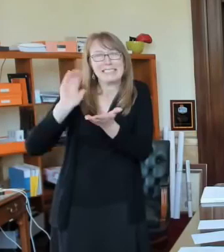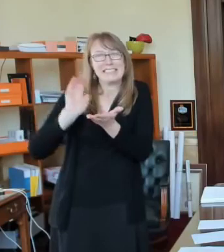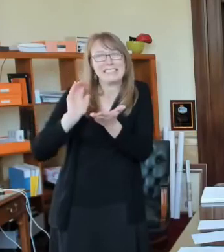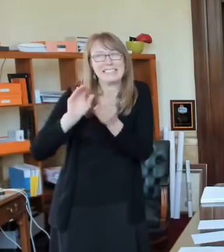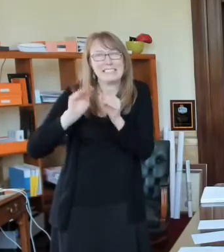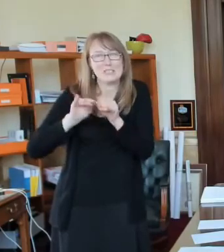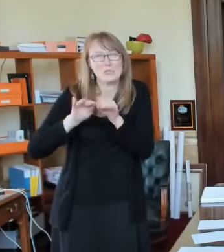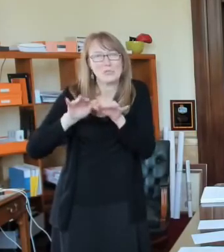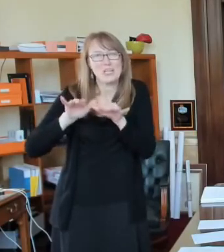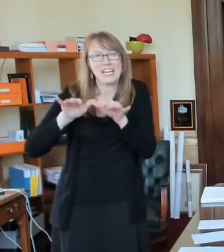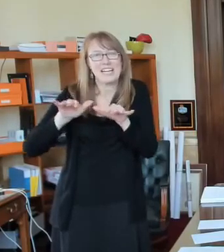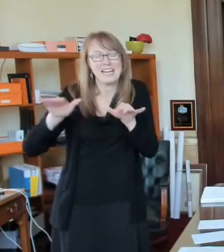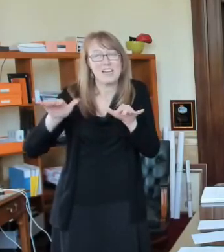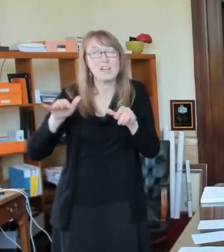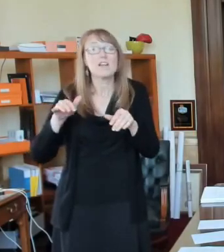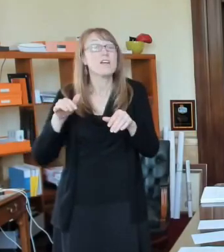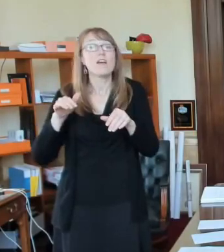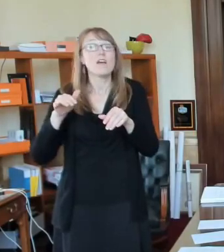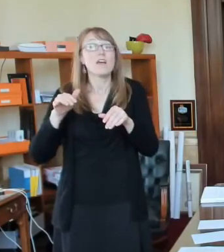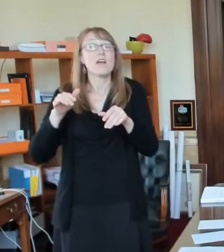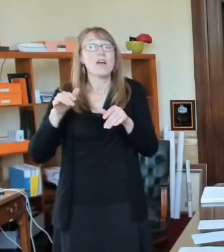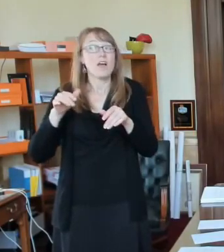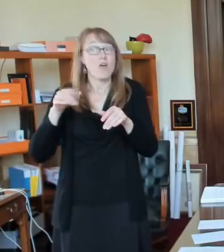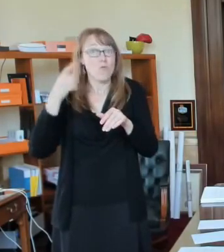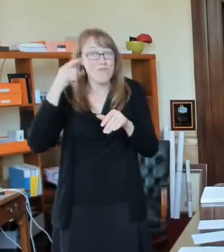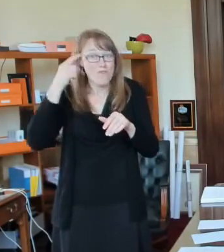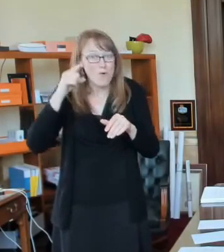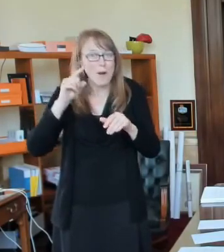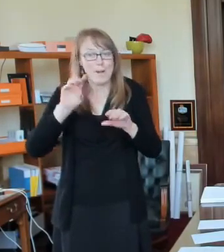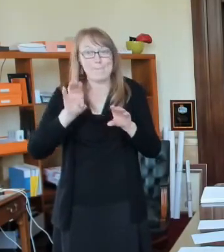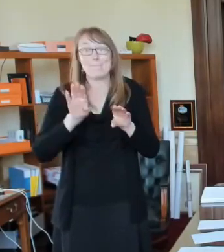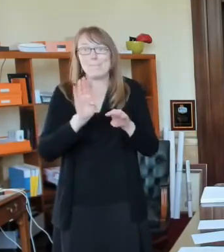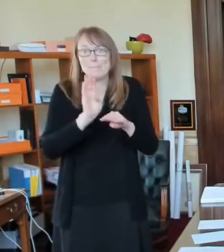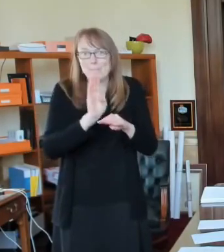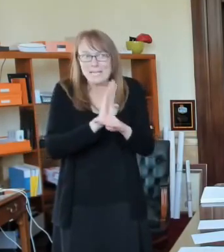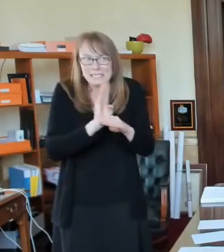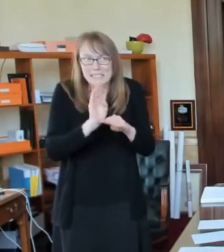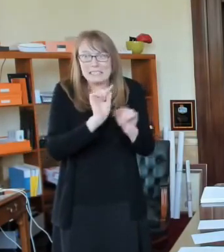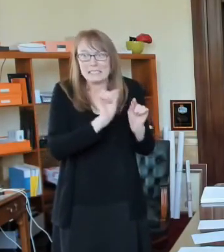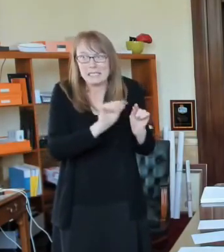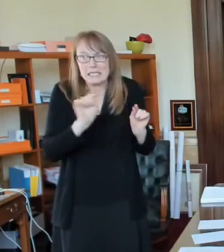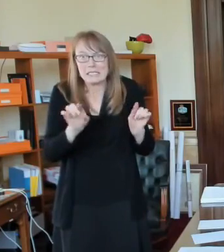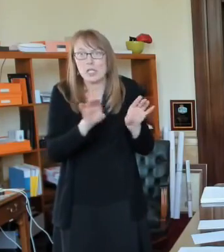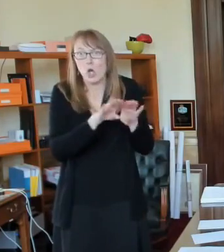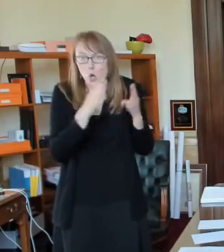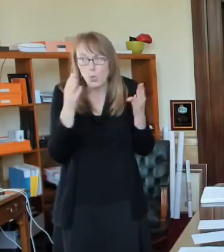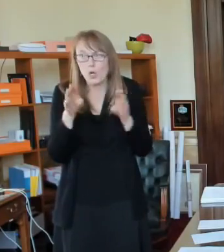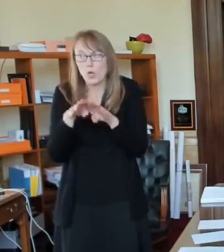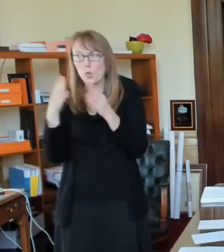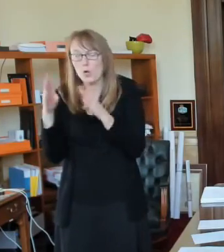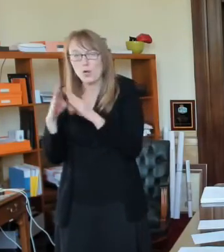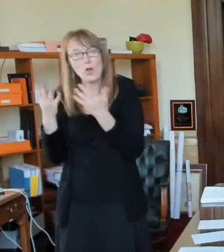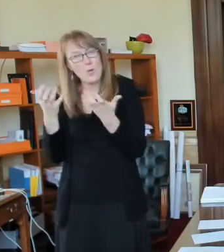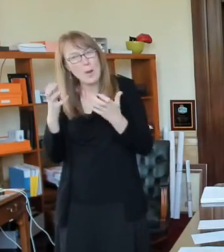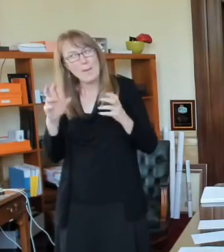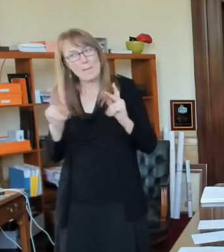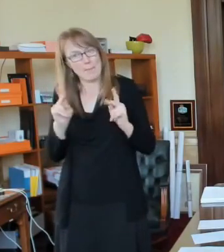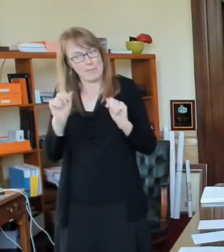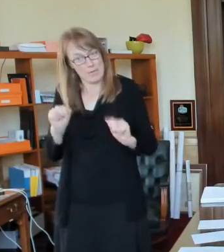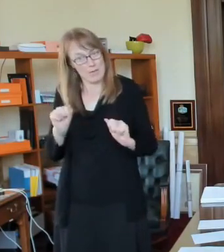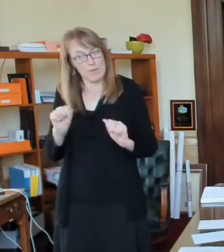open. And for me, we need our businesses to be open because we need our people to go to work, to earn a